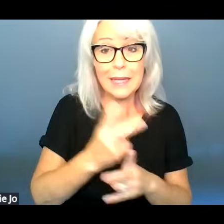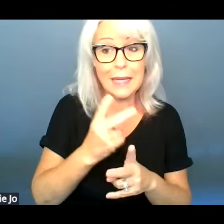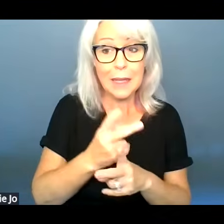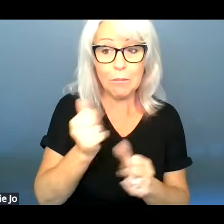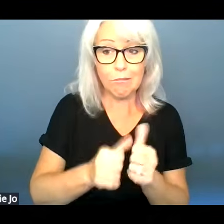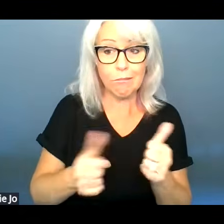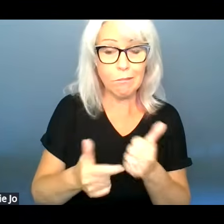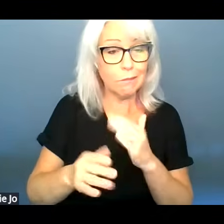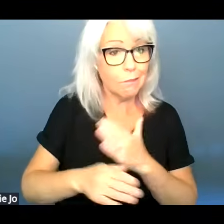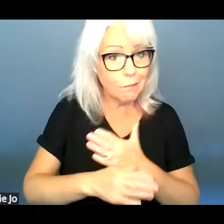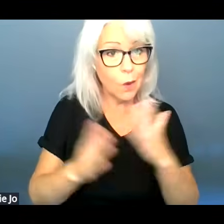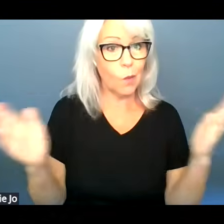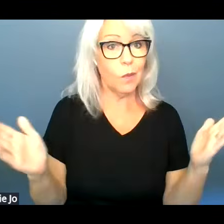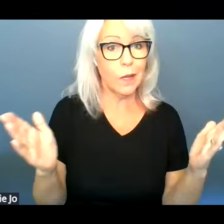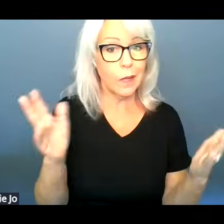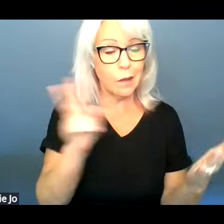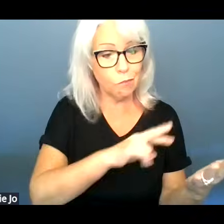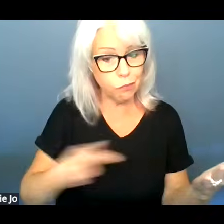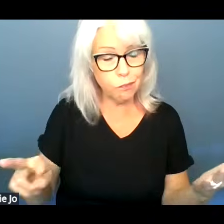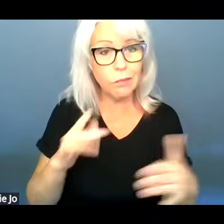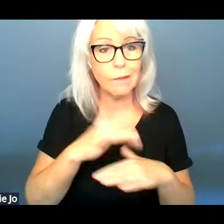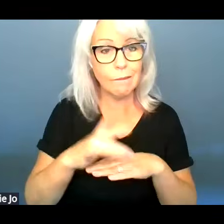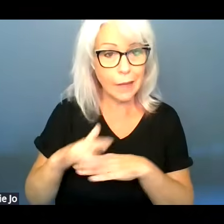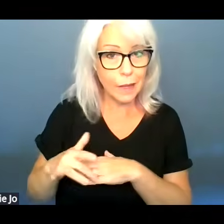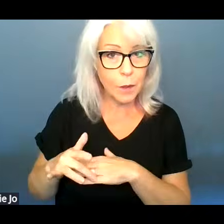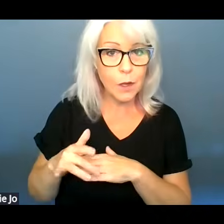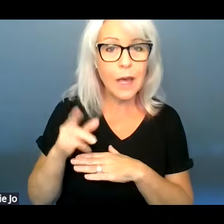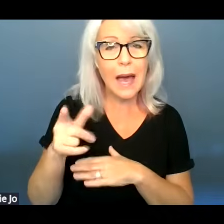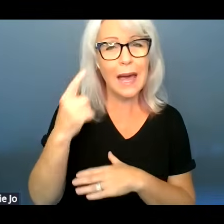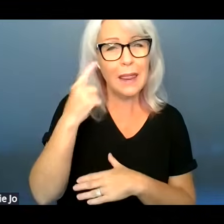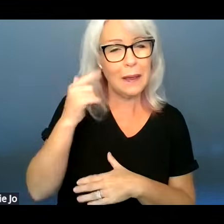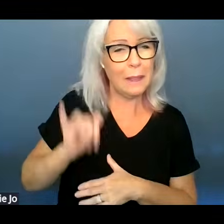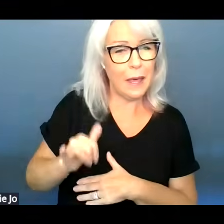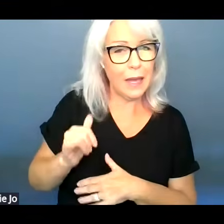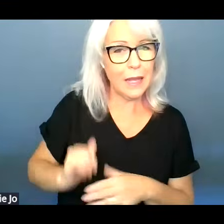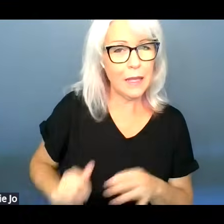more fair to Victoria Bishop.